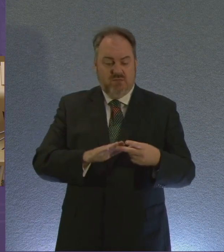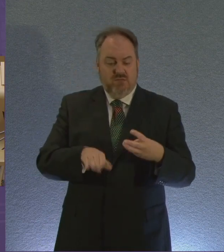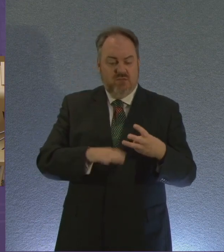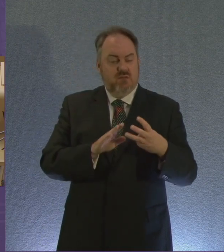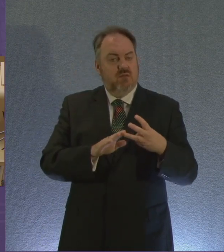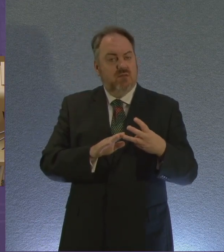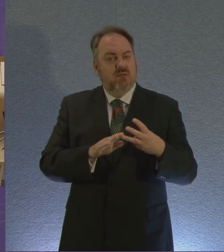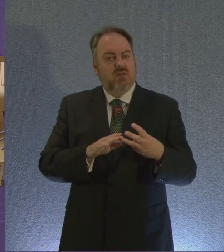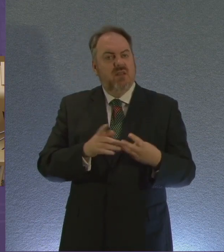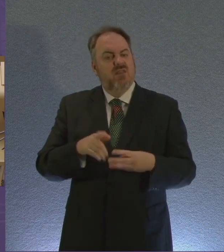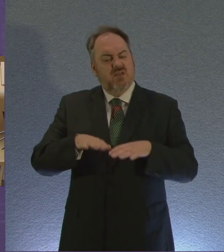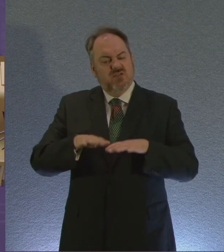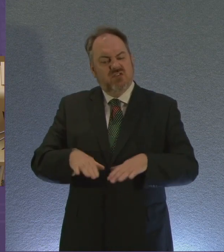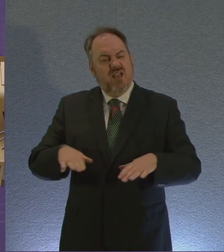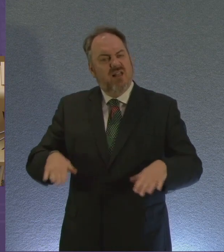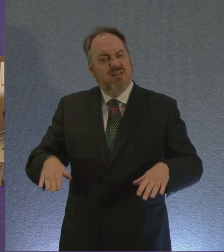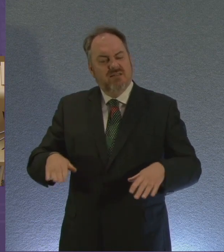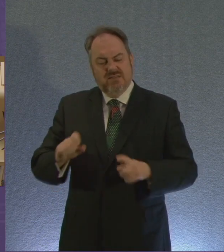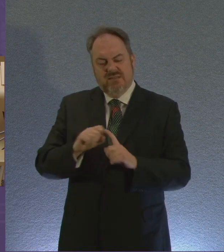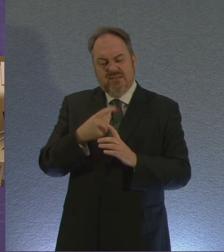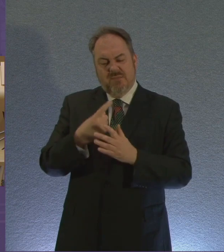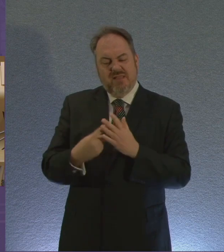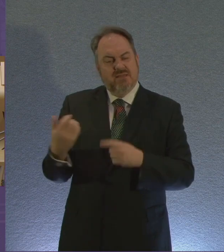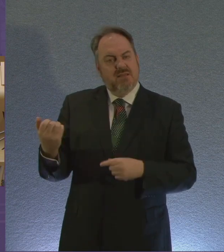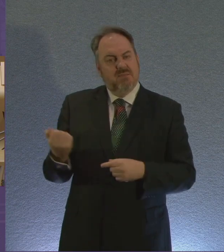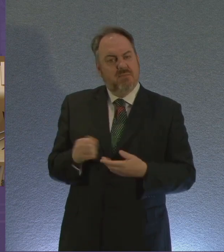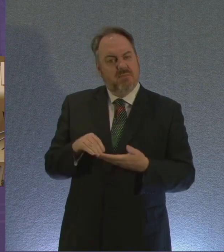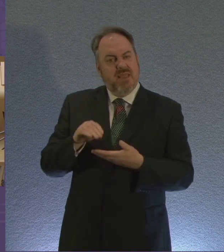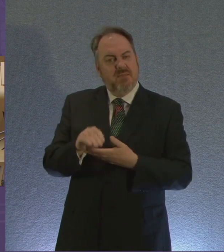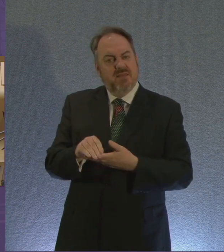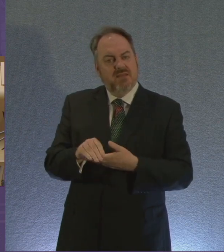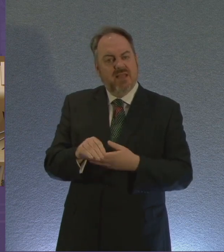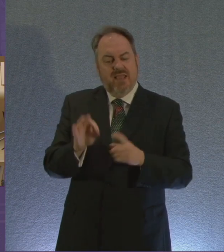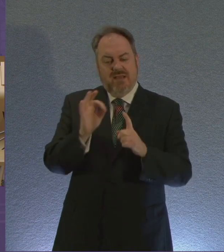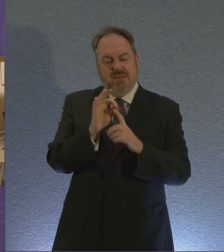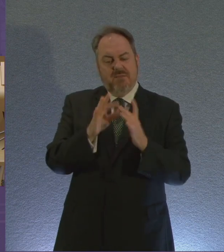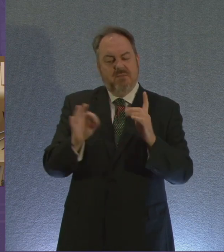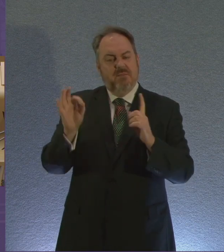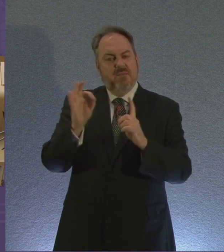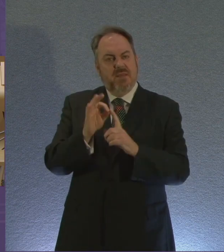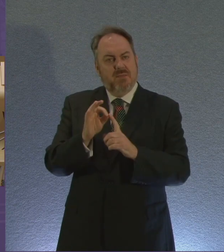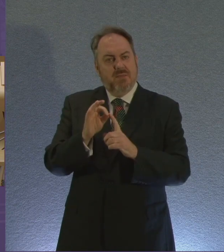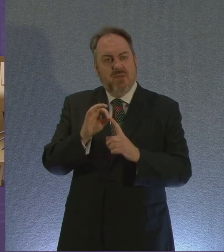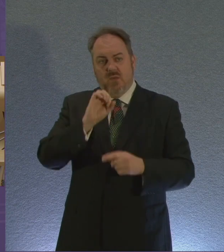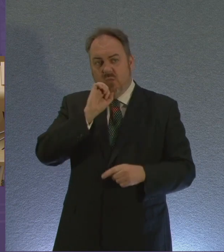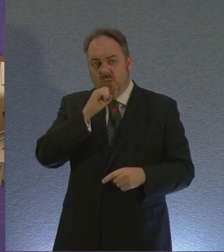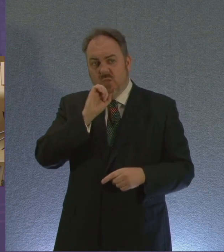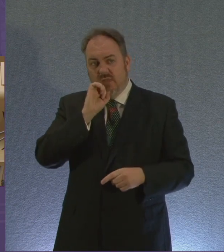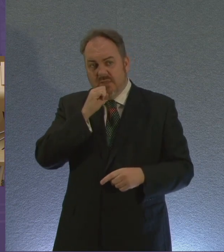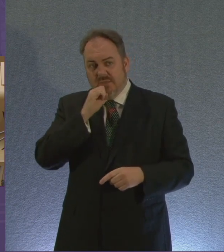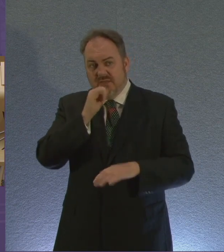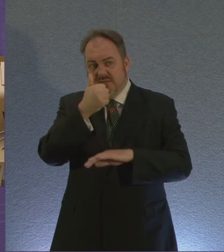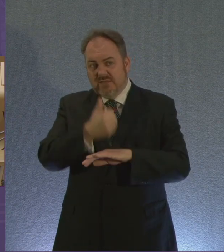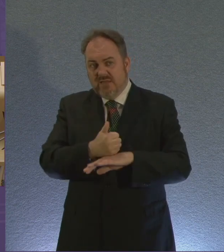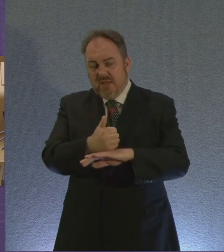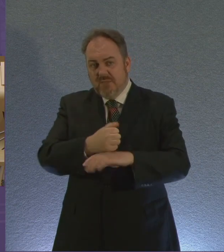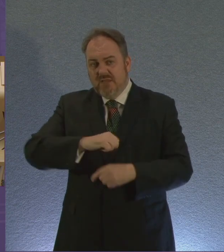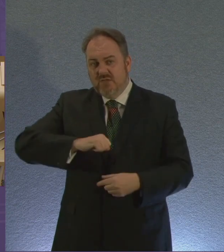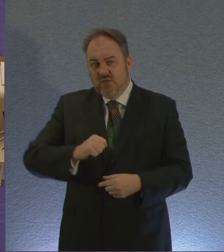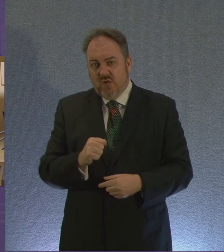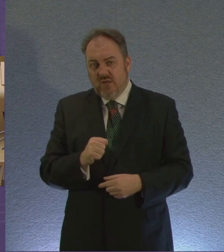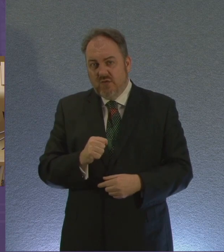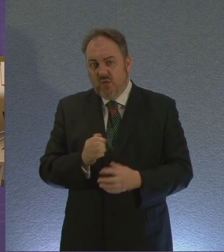child disability payment and personal independence payment can actually be delivered in Scotland in the course of